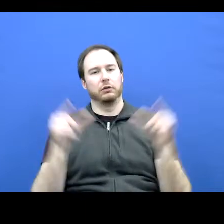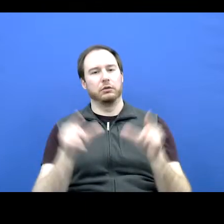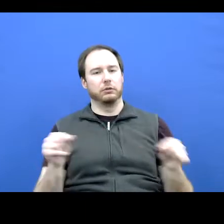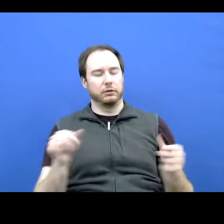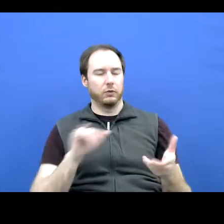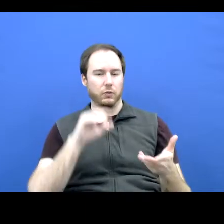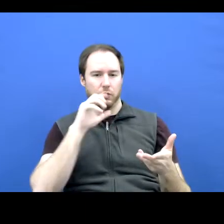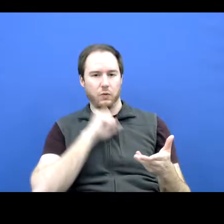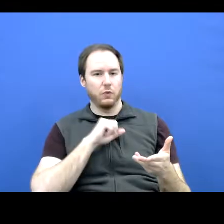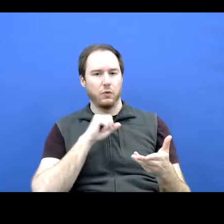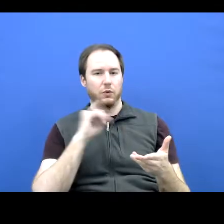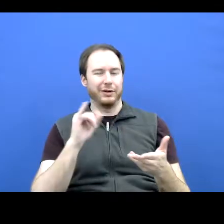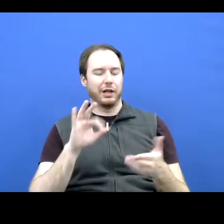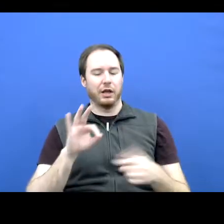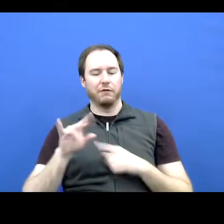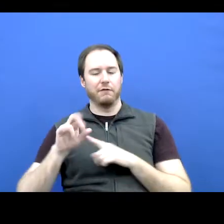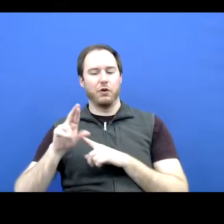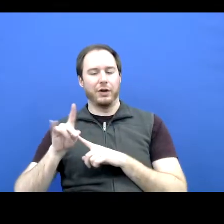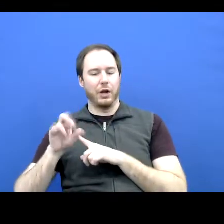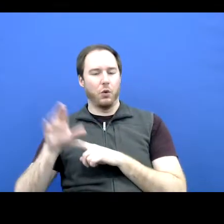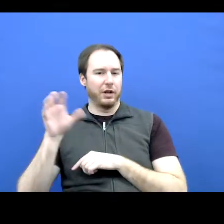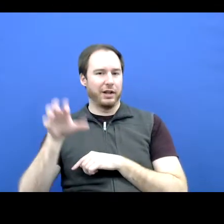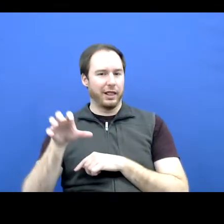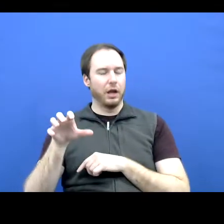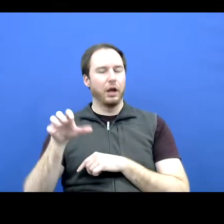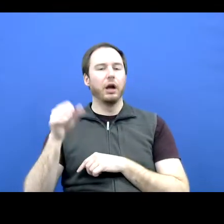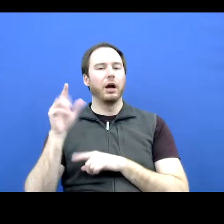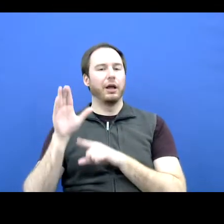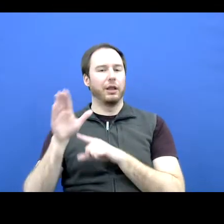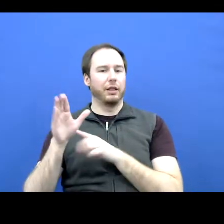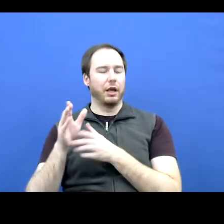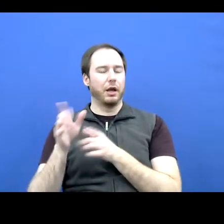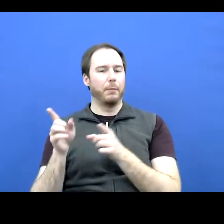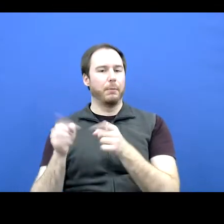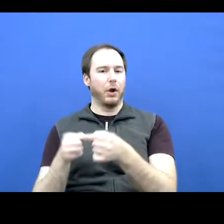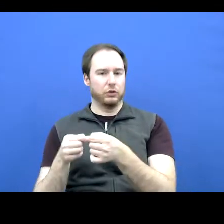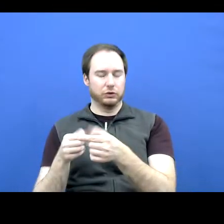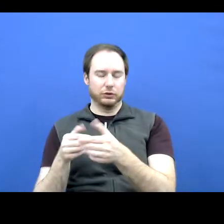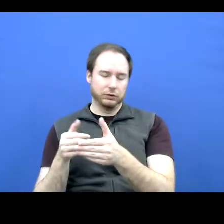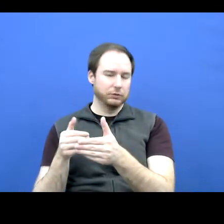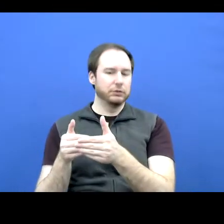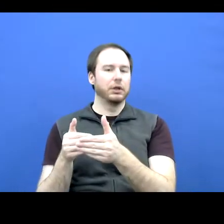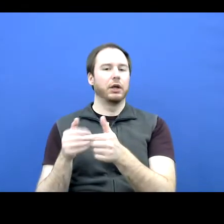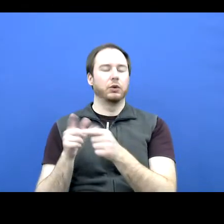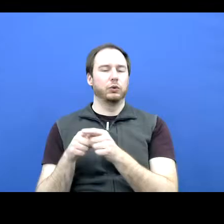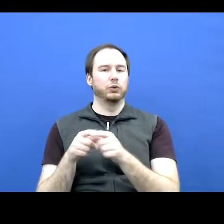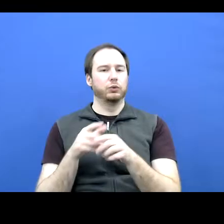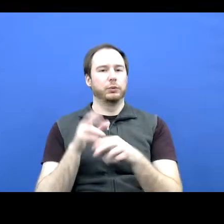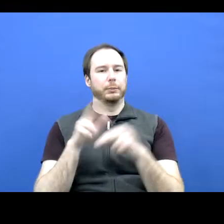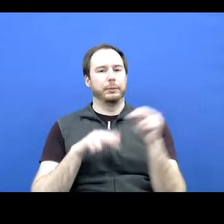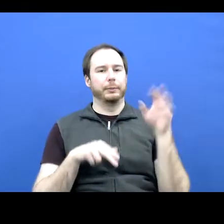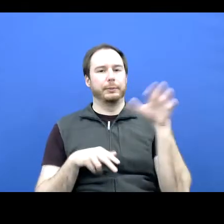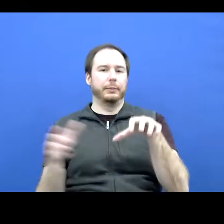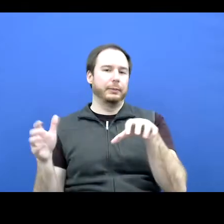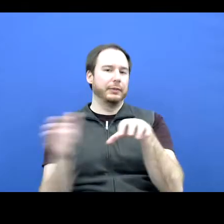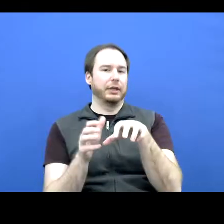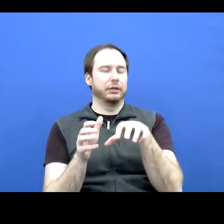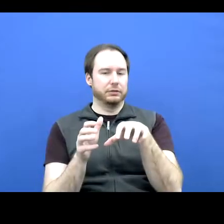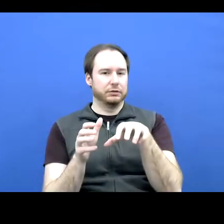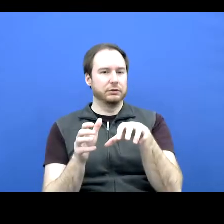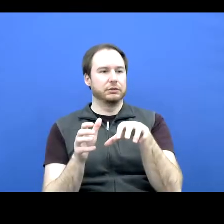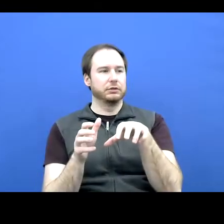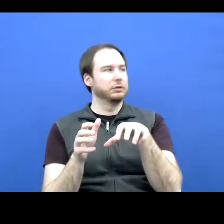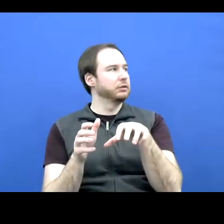old, now Floor and Decor's in there. But as I mentioned, their parcel is tight to the exterior of the building. And the